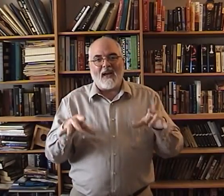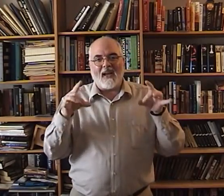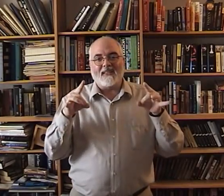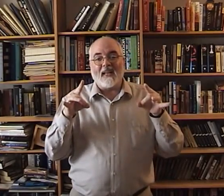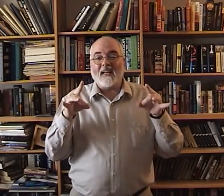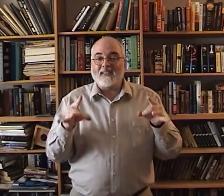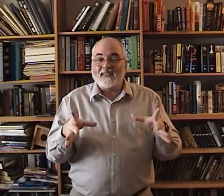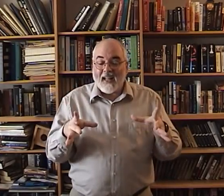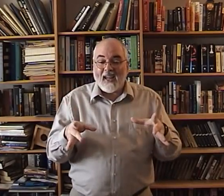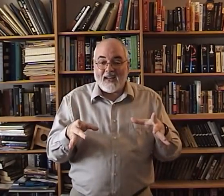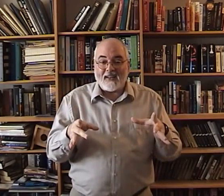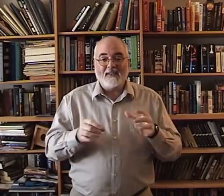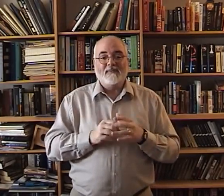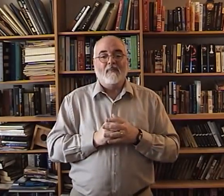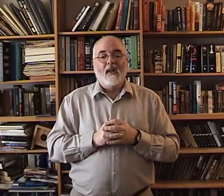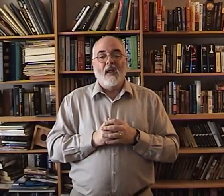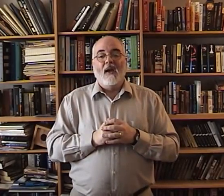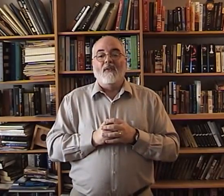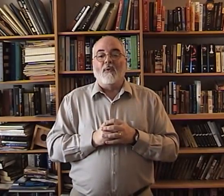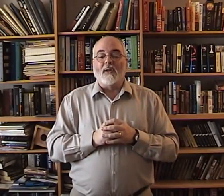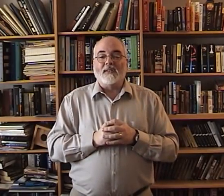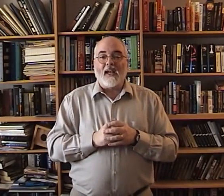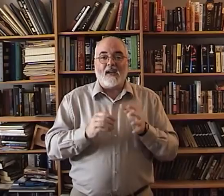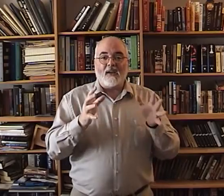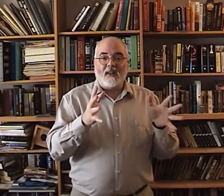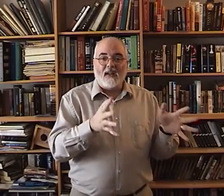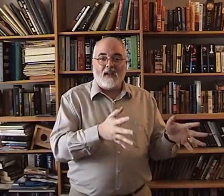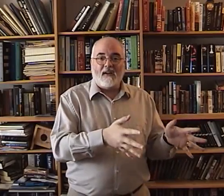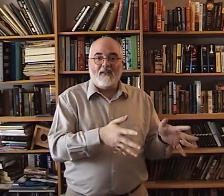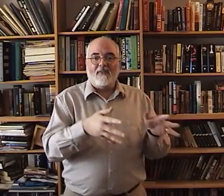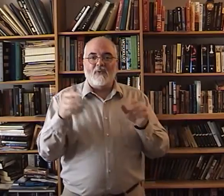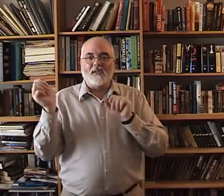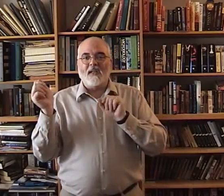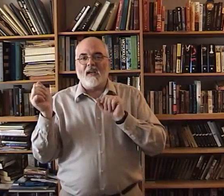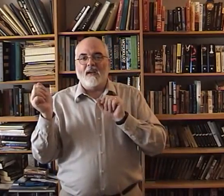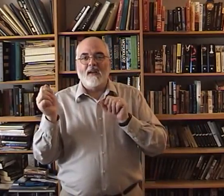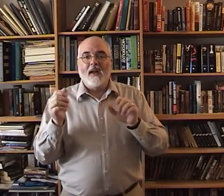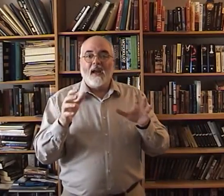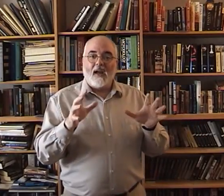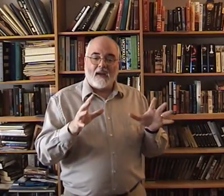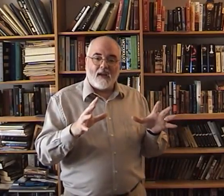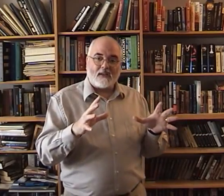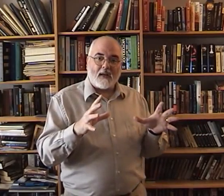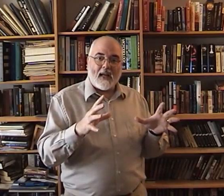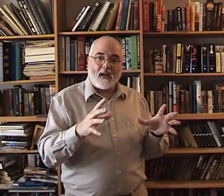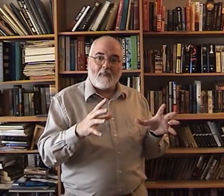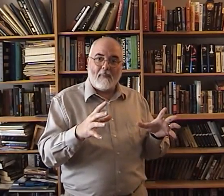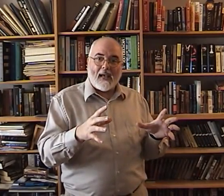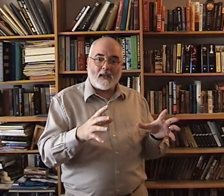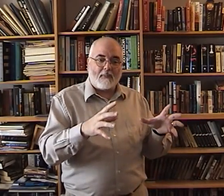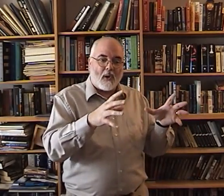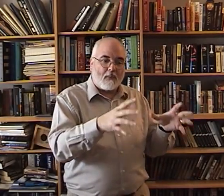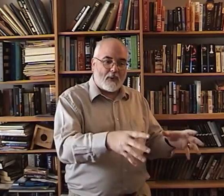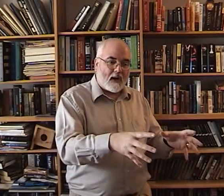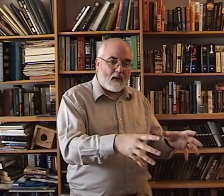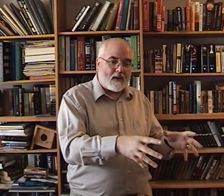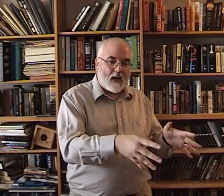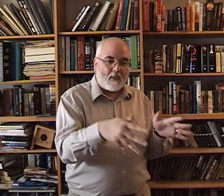Despise. That's the hate. Forsake thee. Forsake. Again, it's like taking a basketball, putting it on a table,